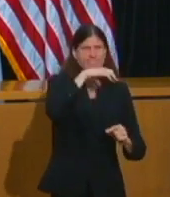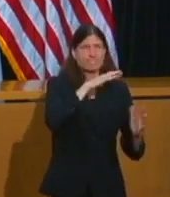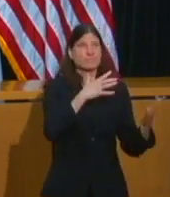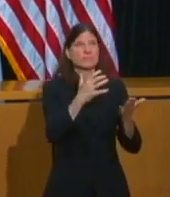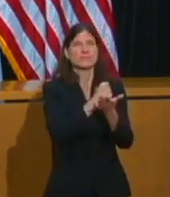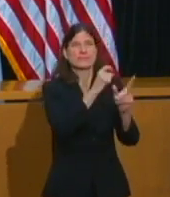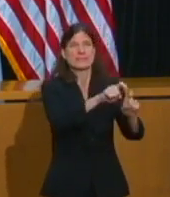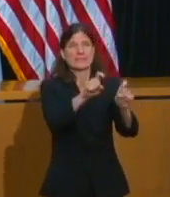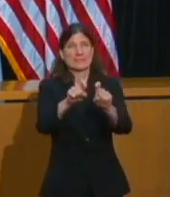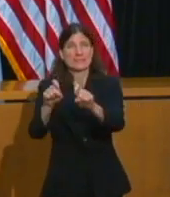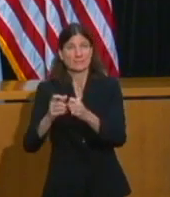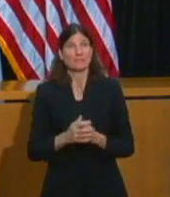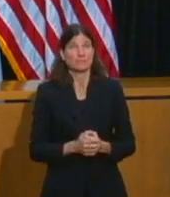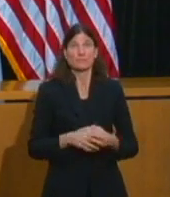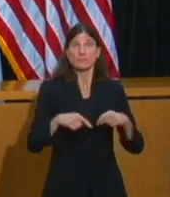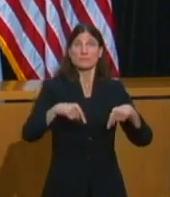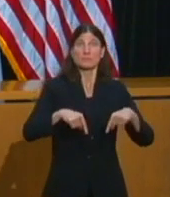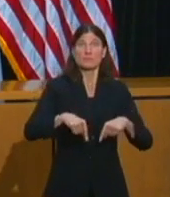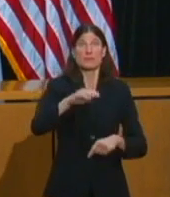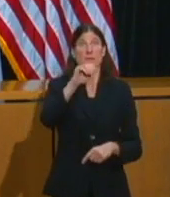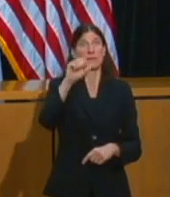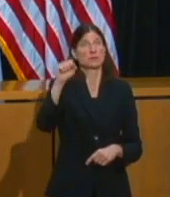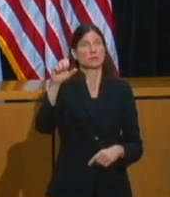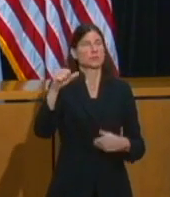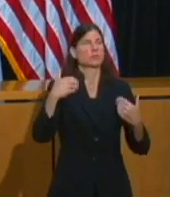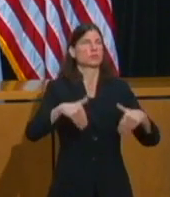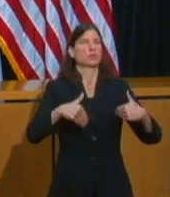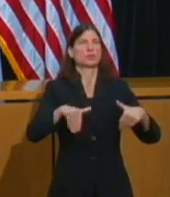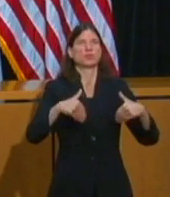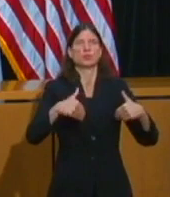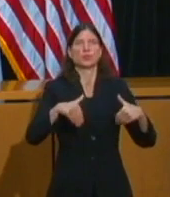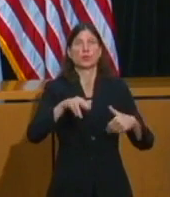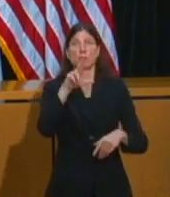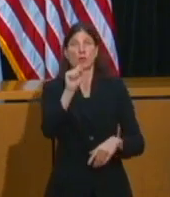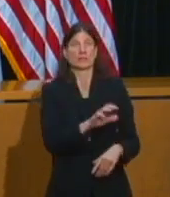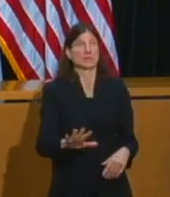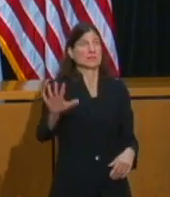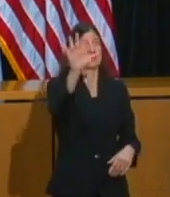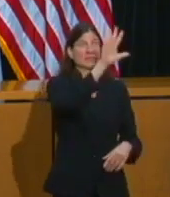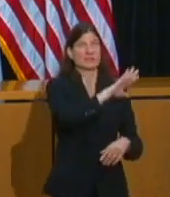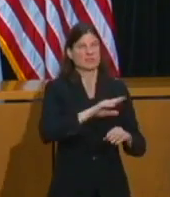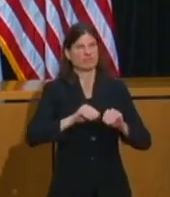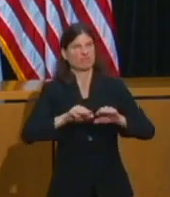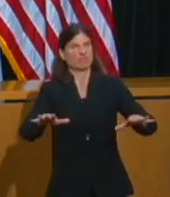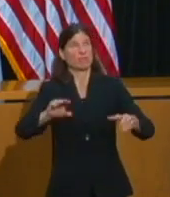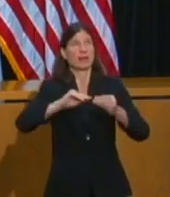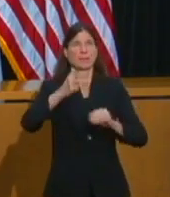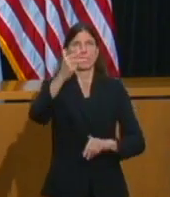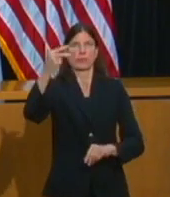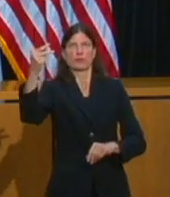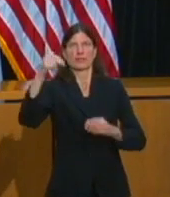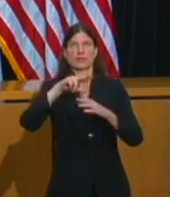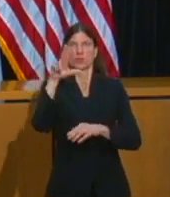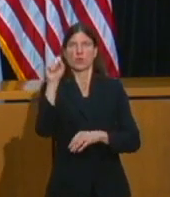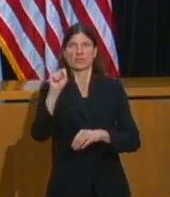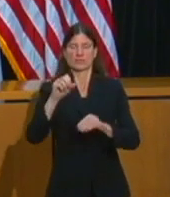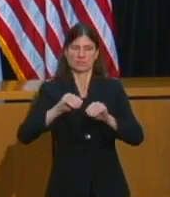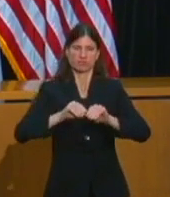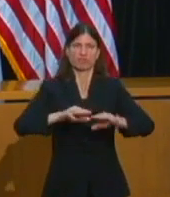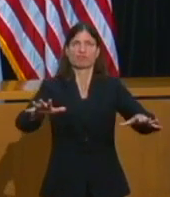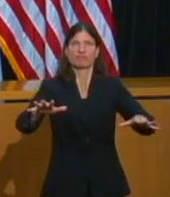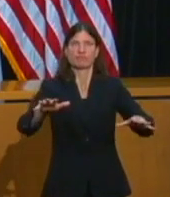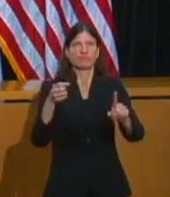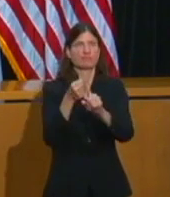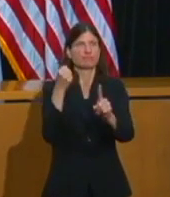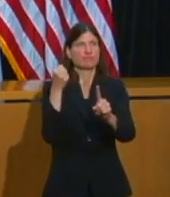is one of the states that's been hardest hit by COVID-19 and has had the third highest number of positive COVID-19 cases per capita